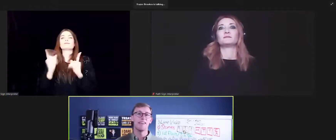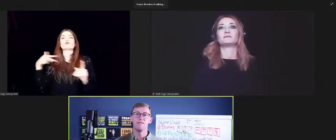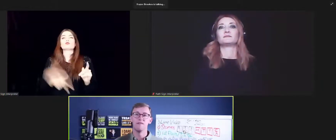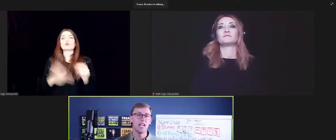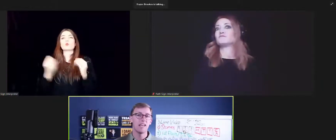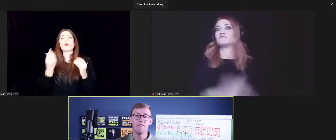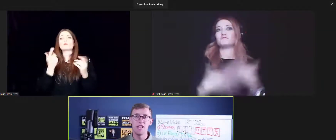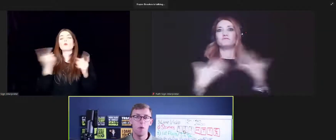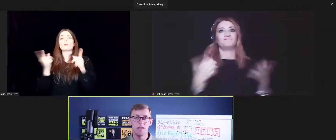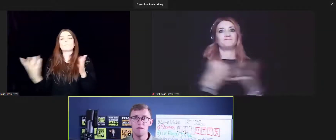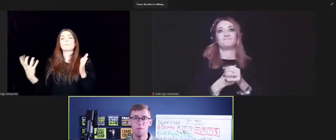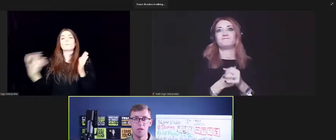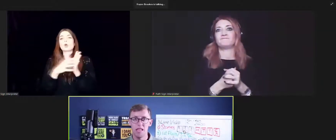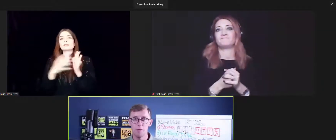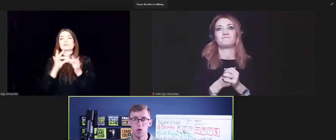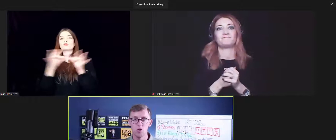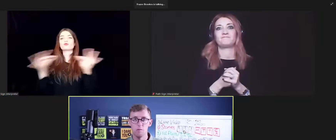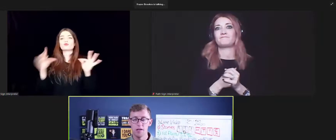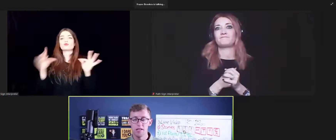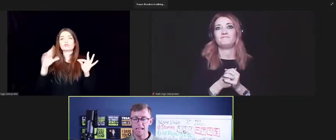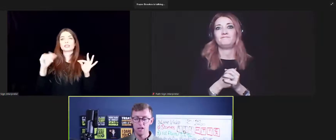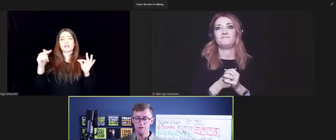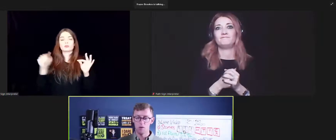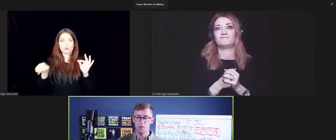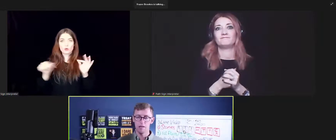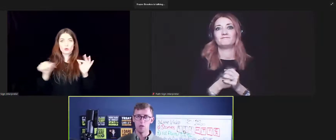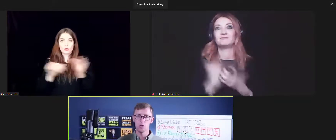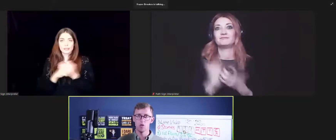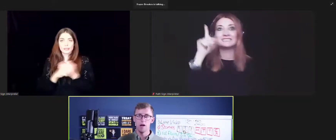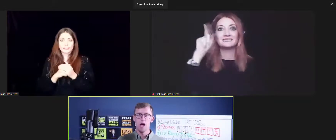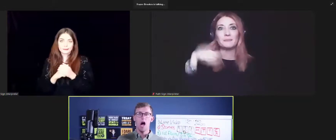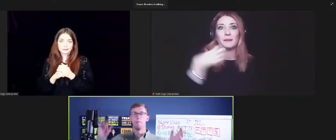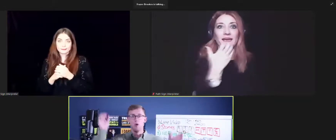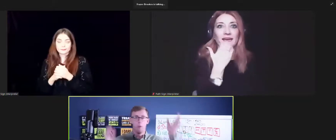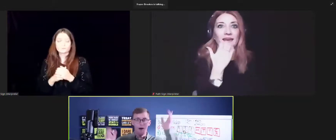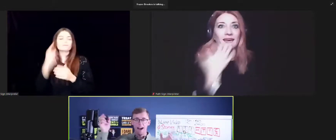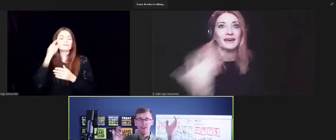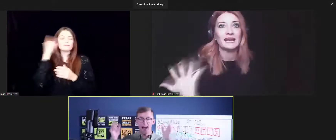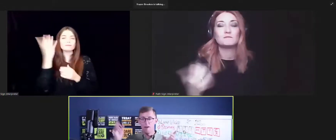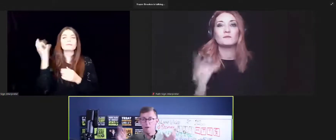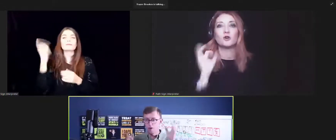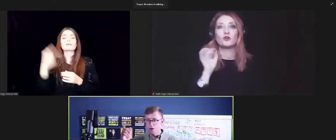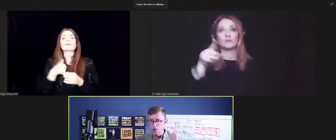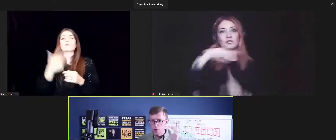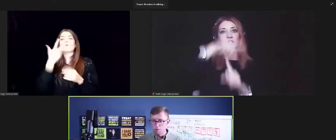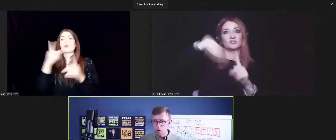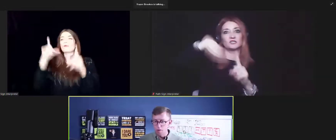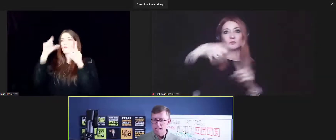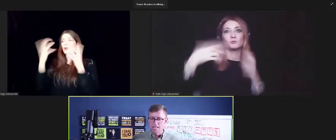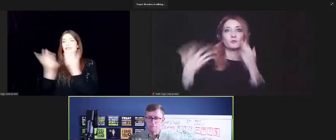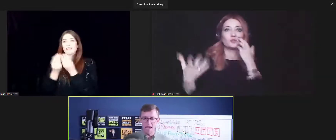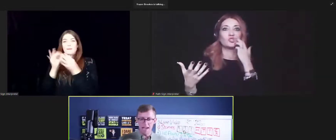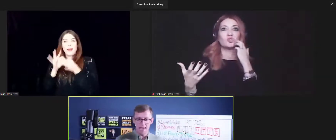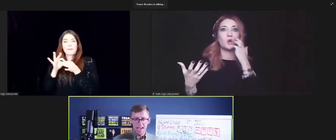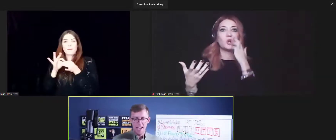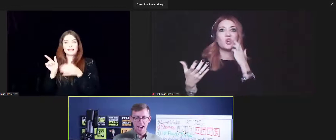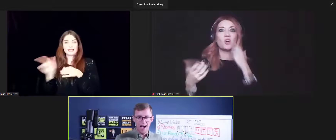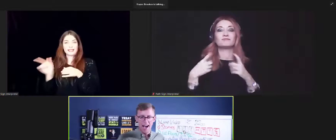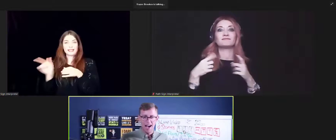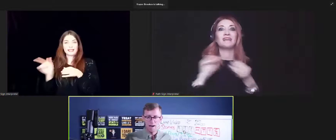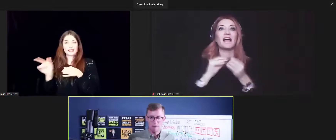take a video with them on Zoom. Take a little photo with them on Zoom. A boomerang, right? When you're on Zoom. So it's